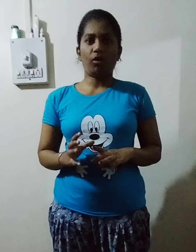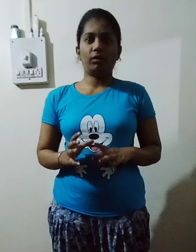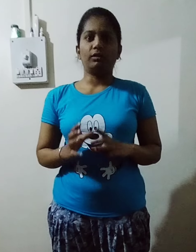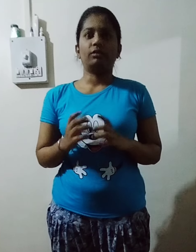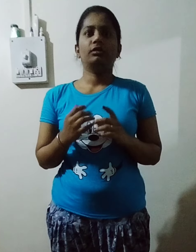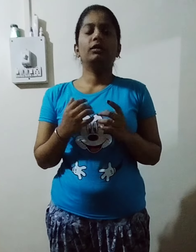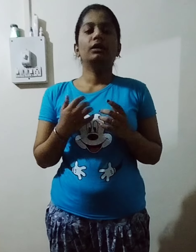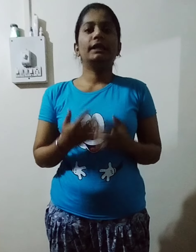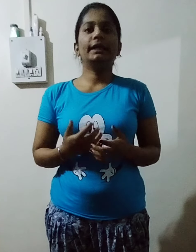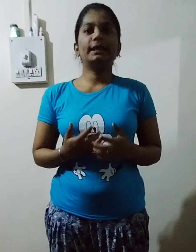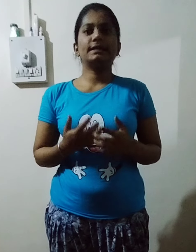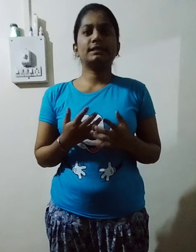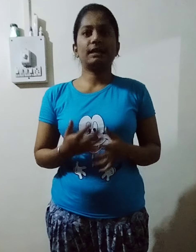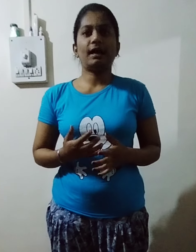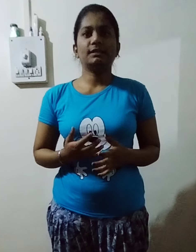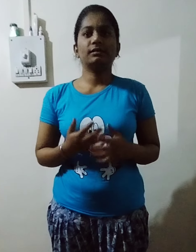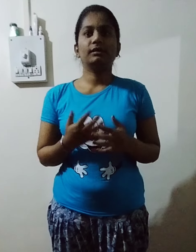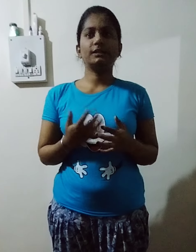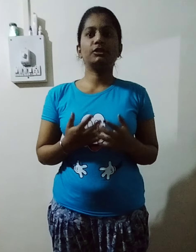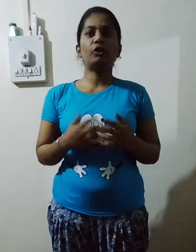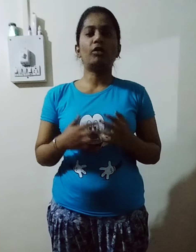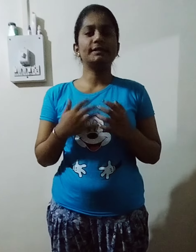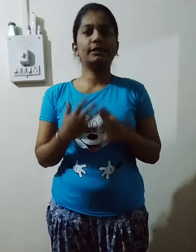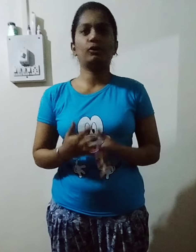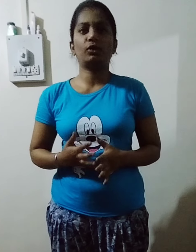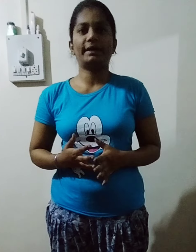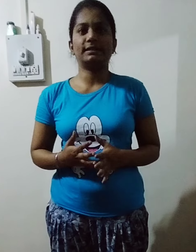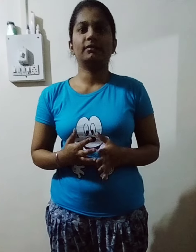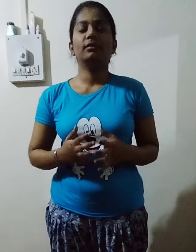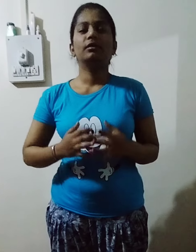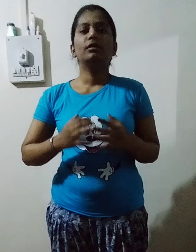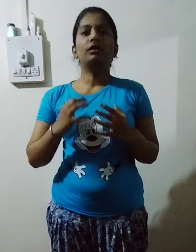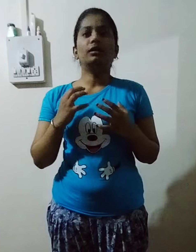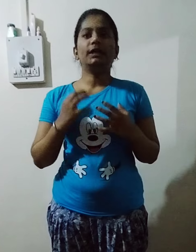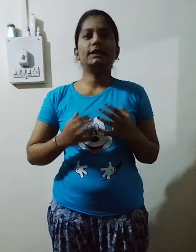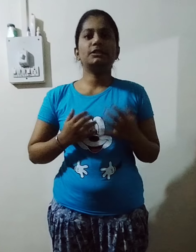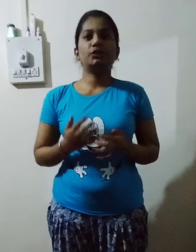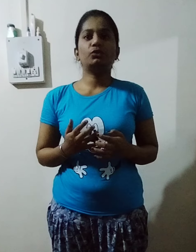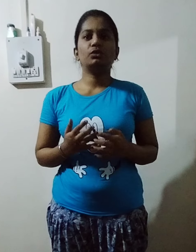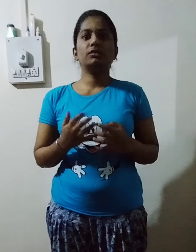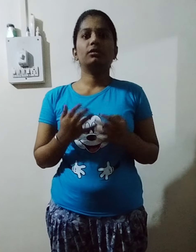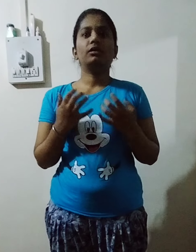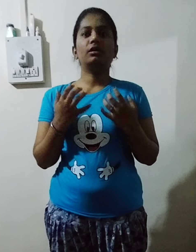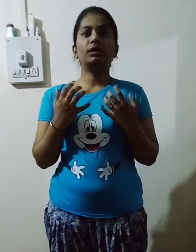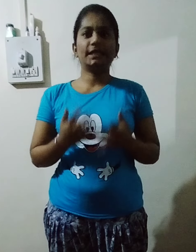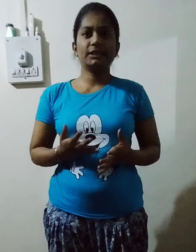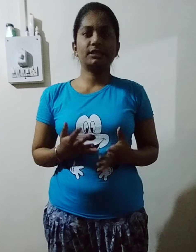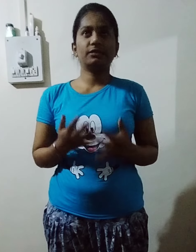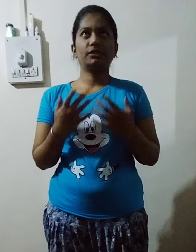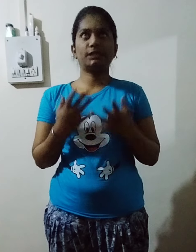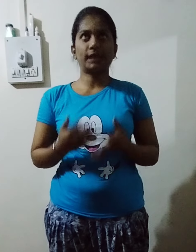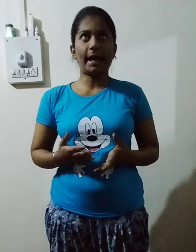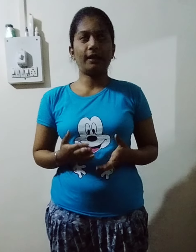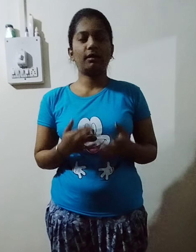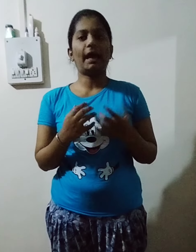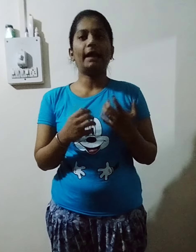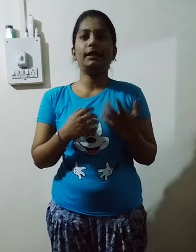order. Linked list class is a non-synchronized. It is used a list, stack and